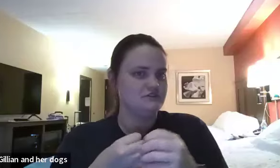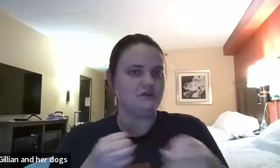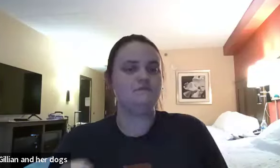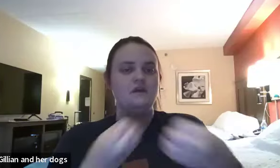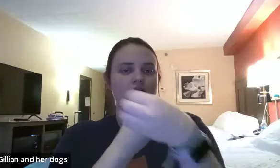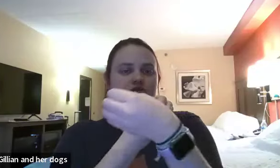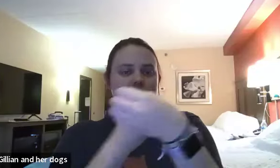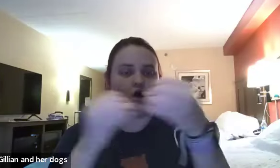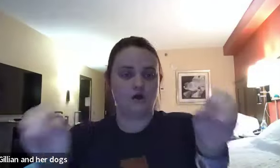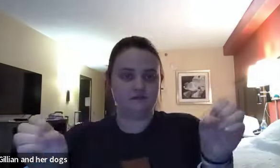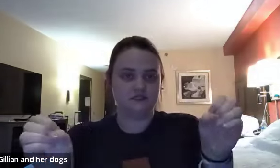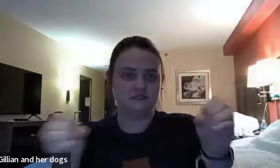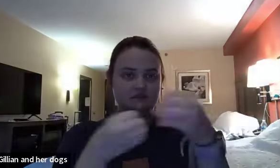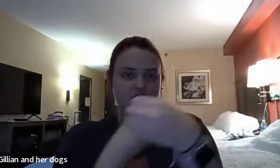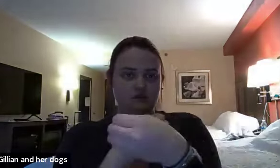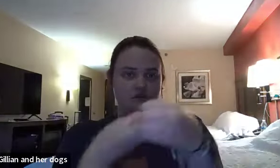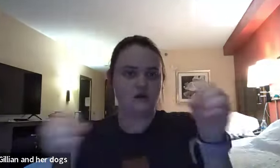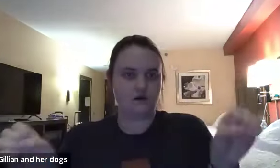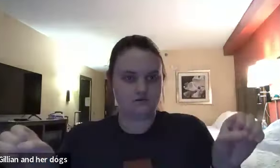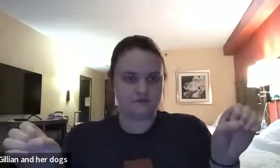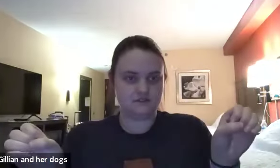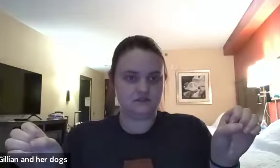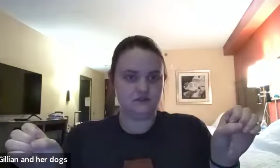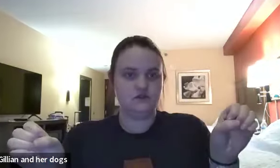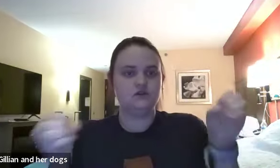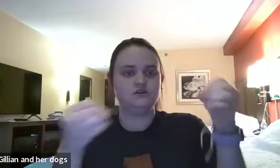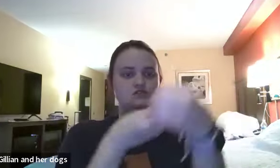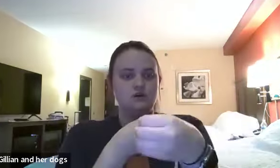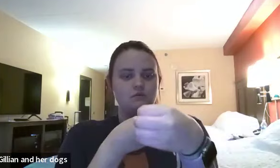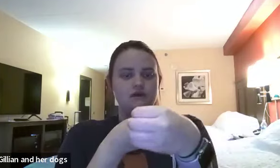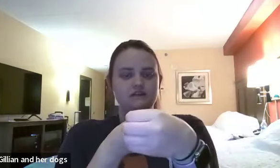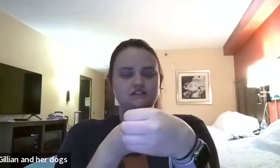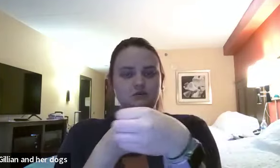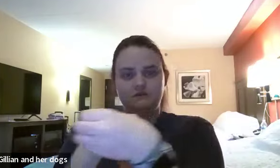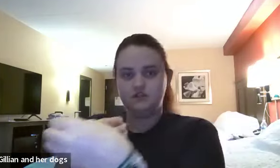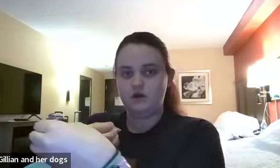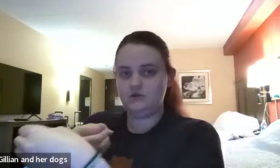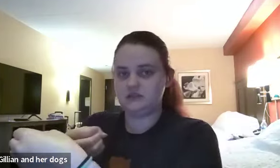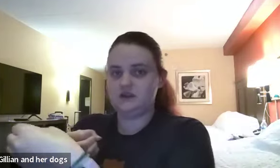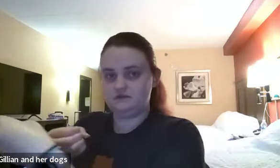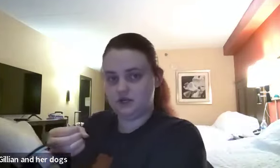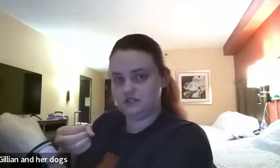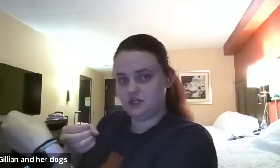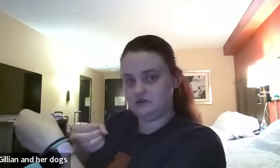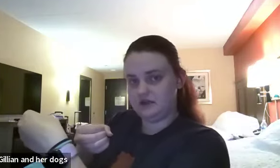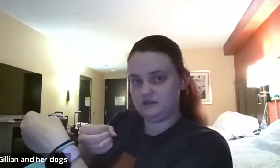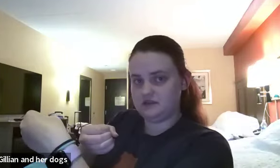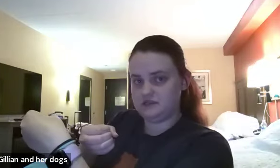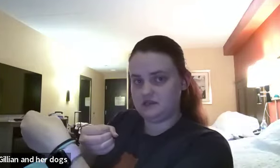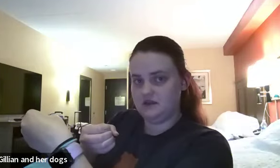screen. So it's office, office. So what it is you have 2 O's kind of in front of each other like this,